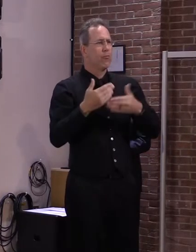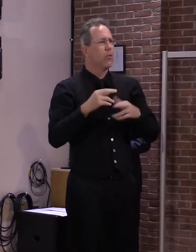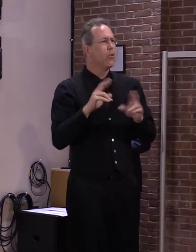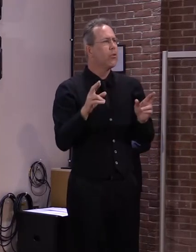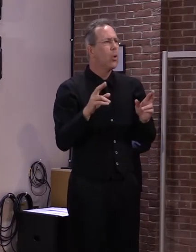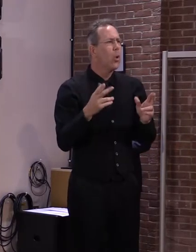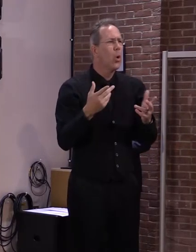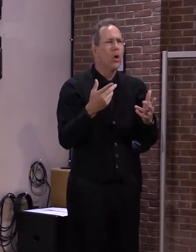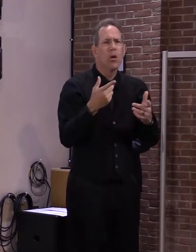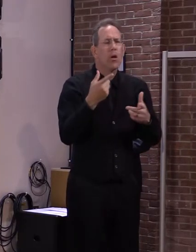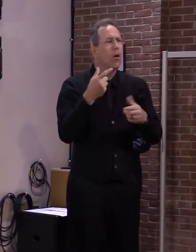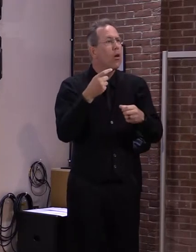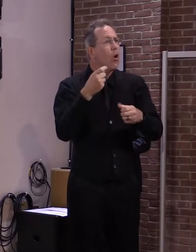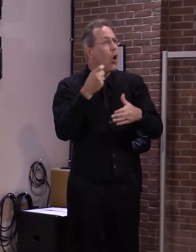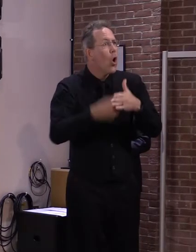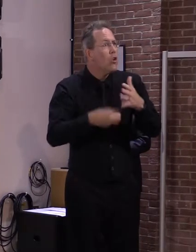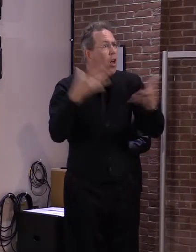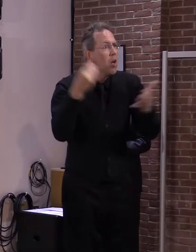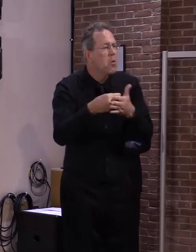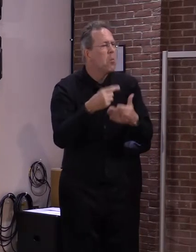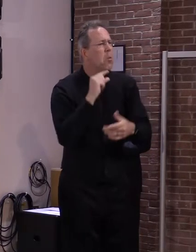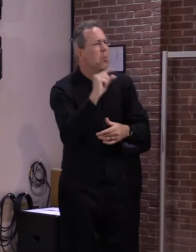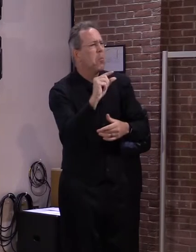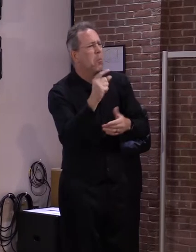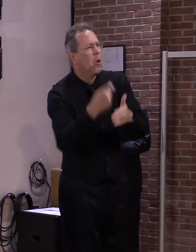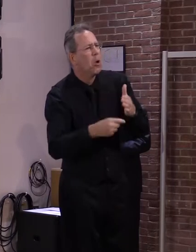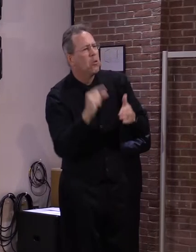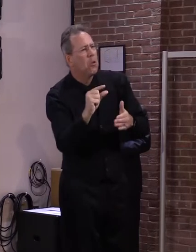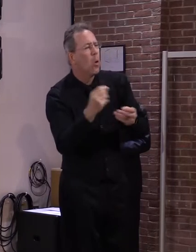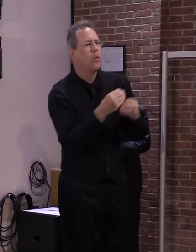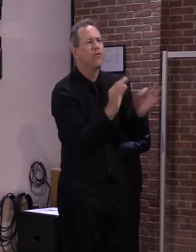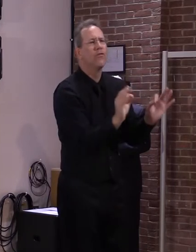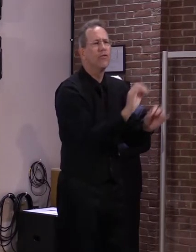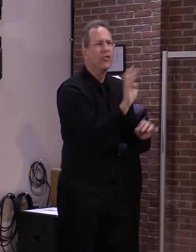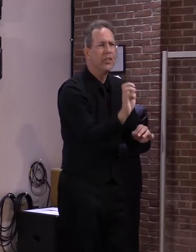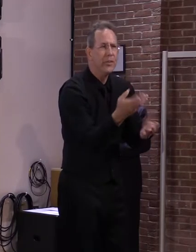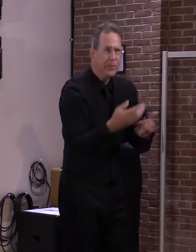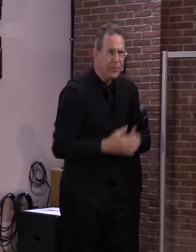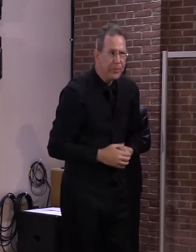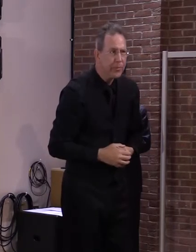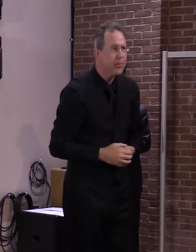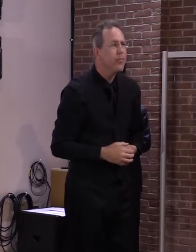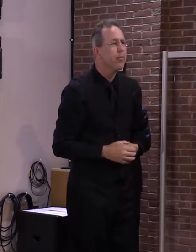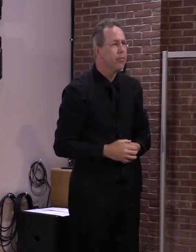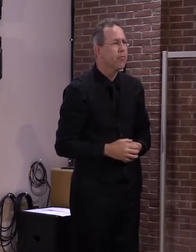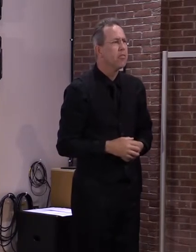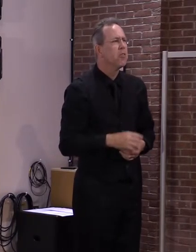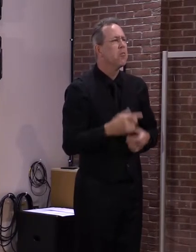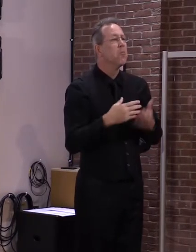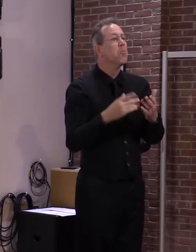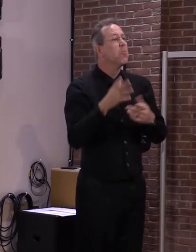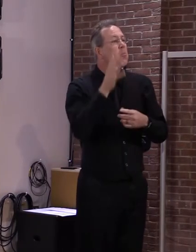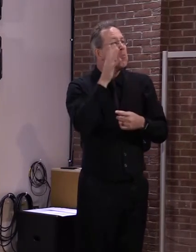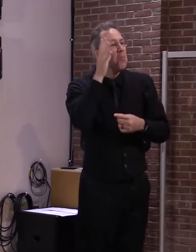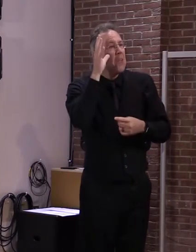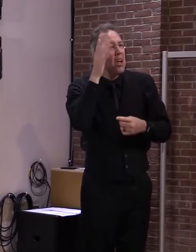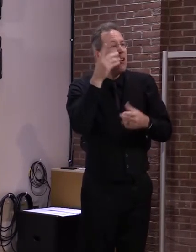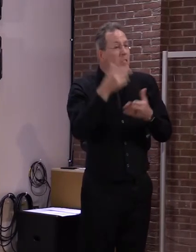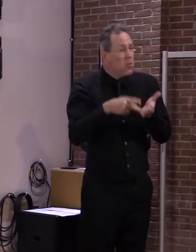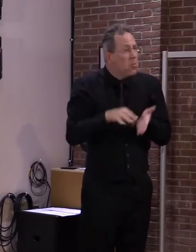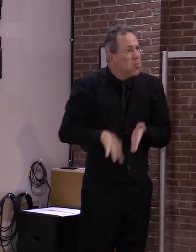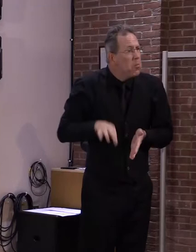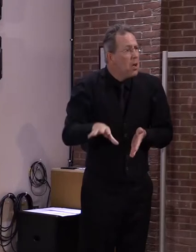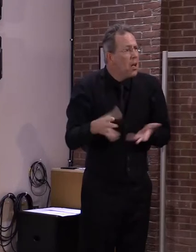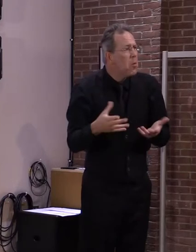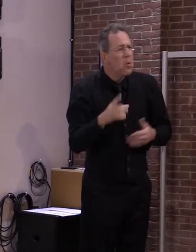able to decrease the weekly cost to parents and families by about $160 to $200 per child per week. The funded